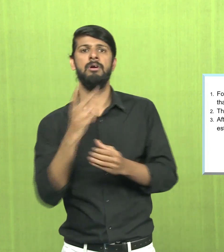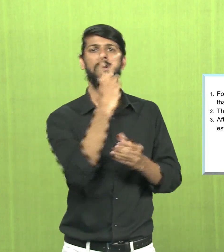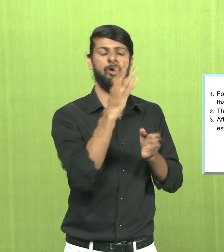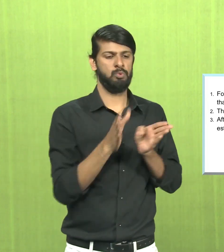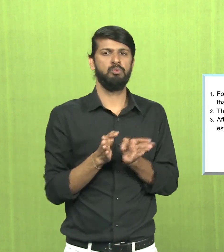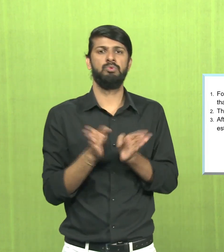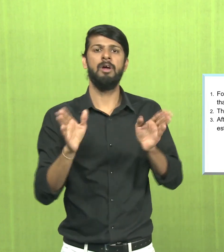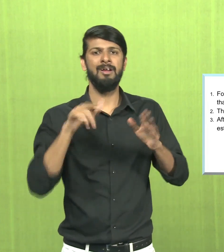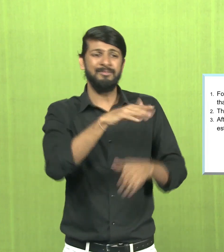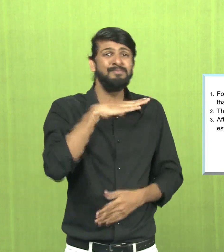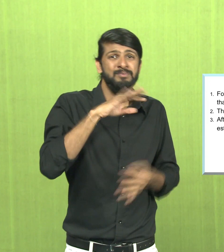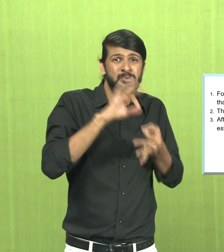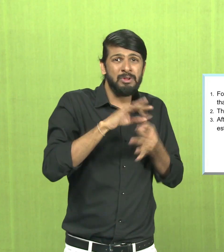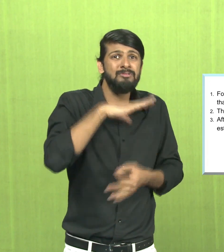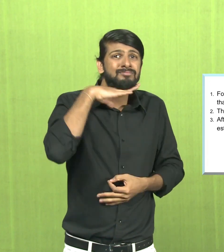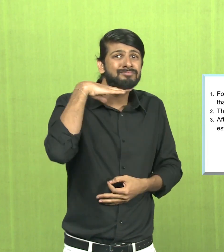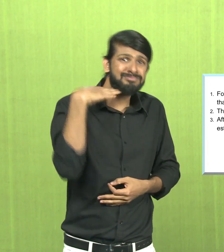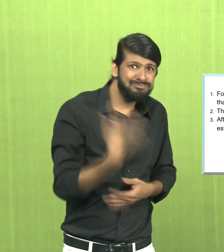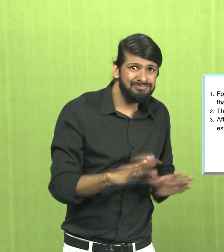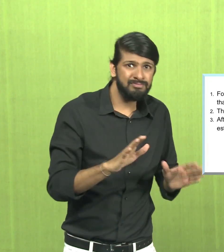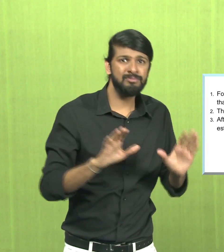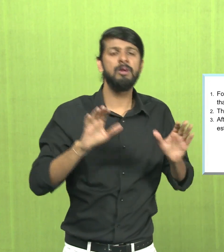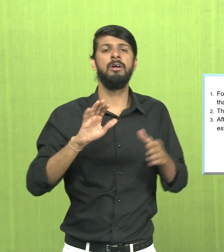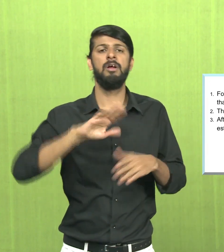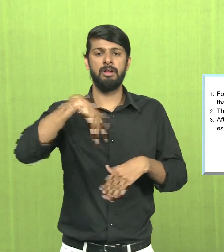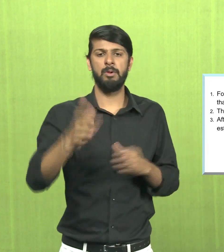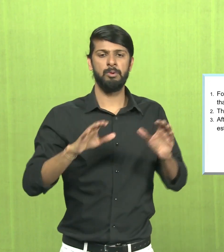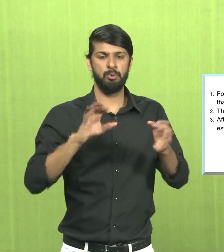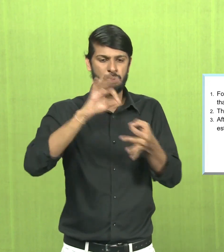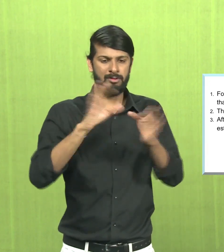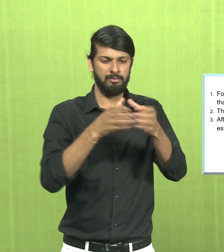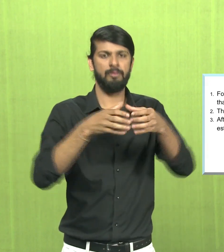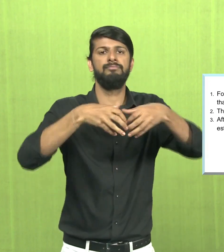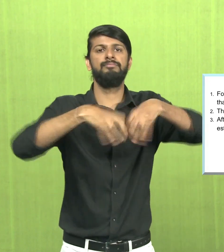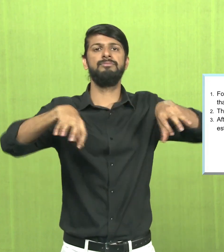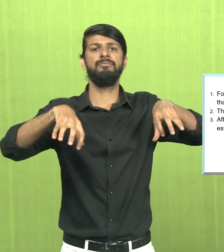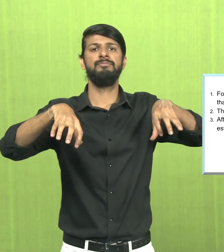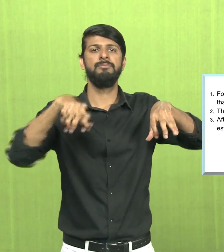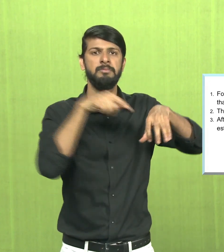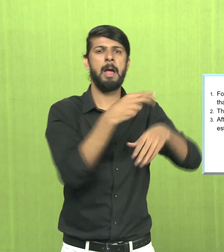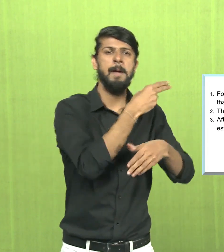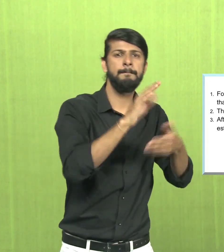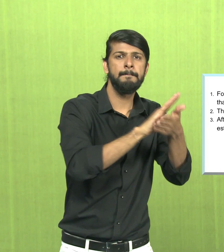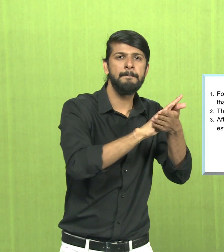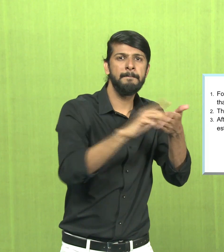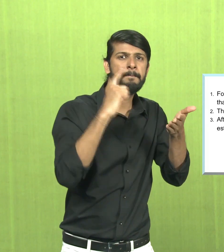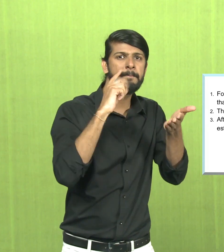the followers of Buddhism established two sects, which is Hinayana and Mahayana.